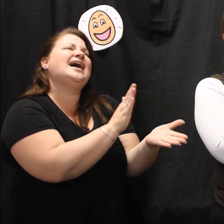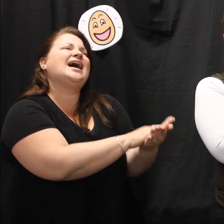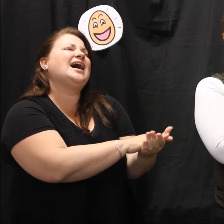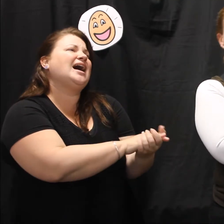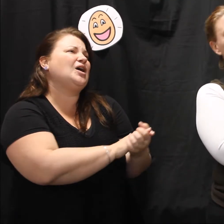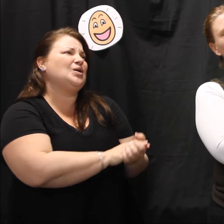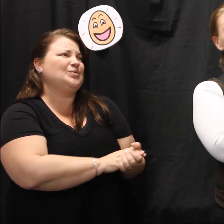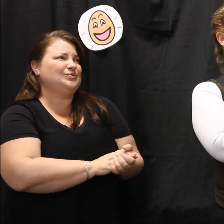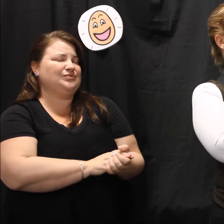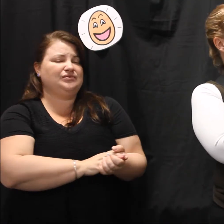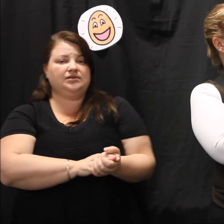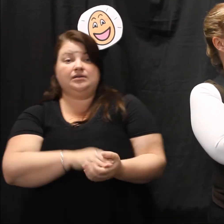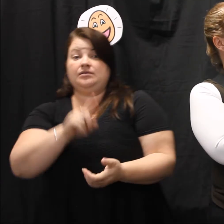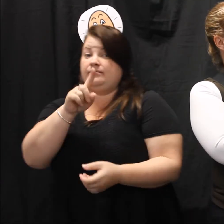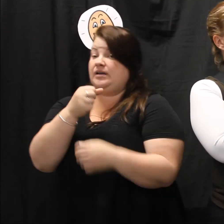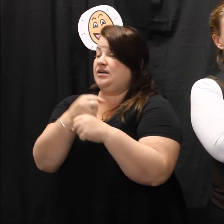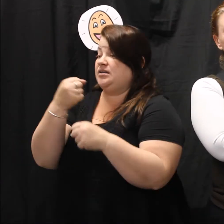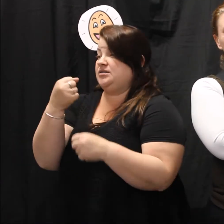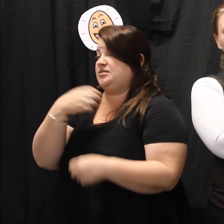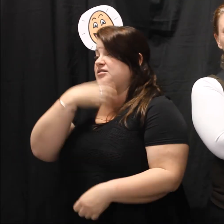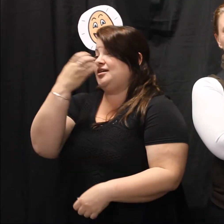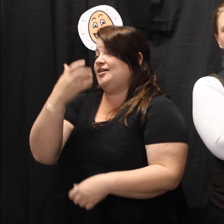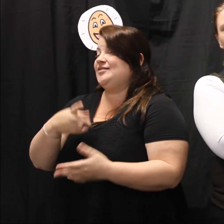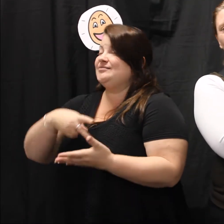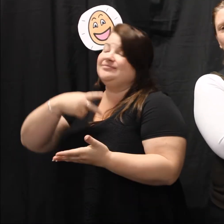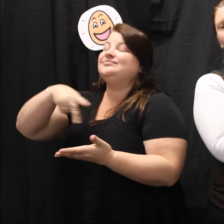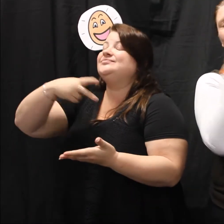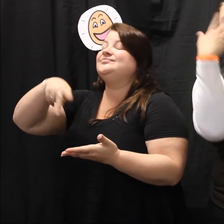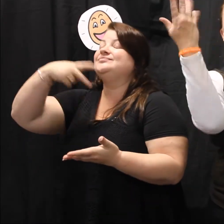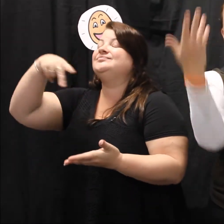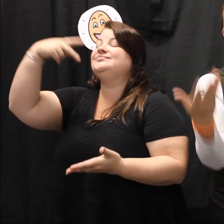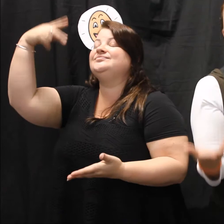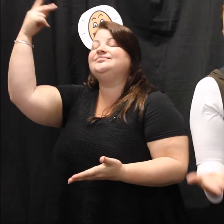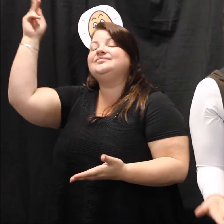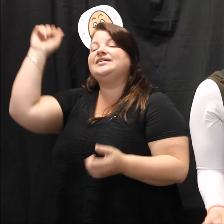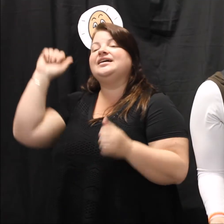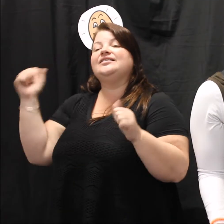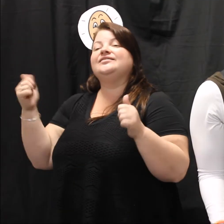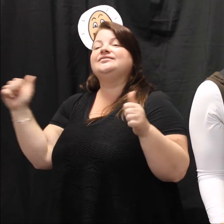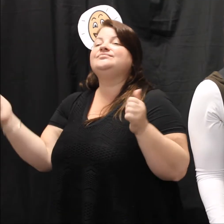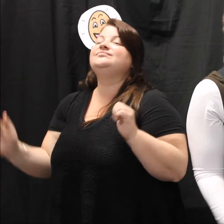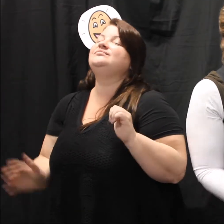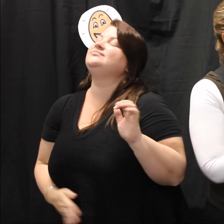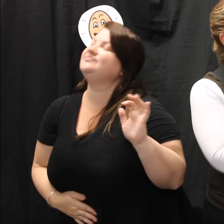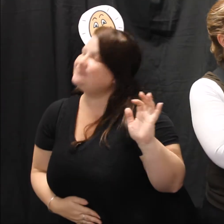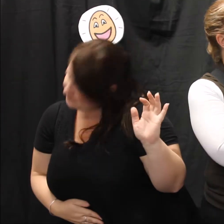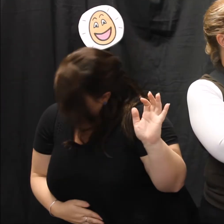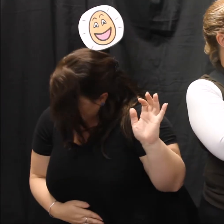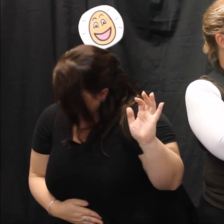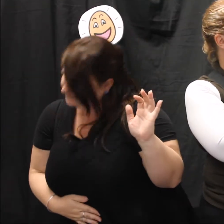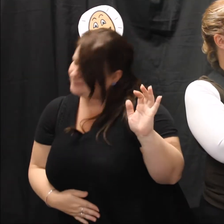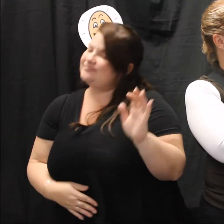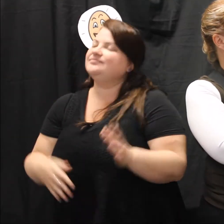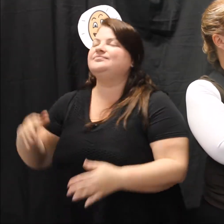Gerald simply twizzled round and finished with a bow.